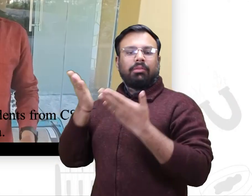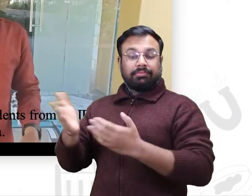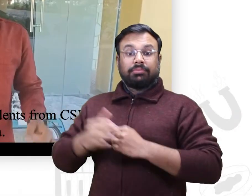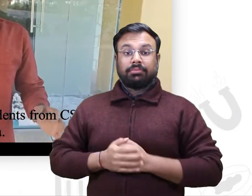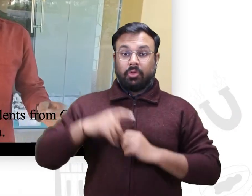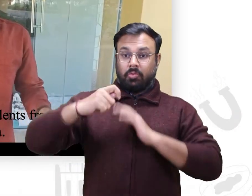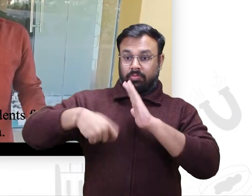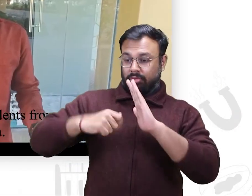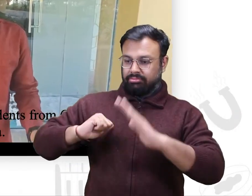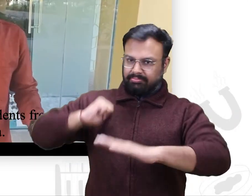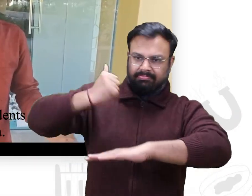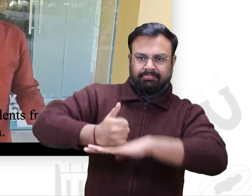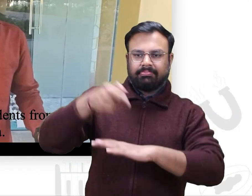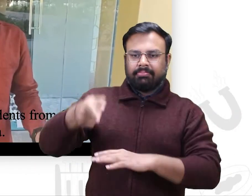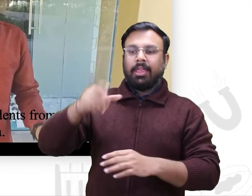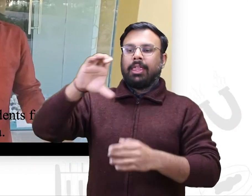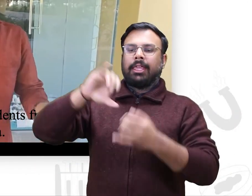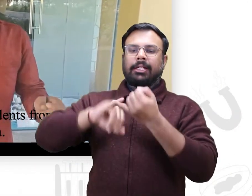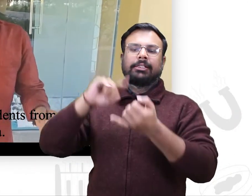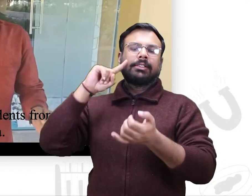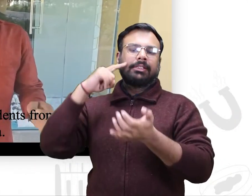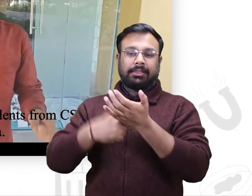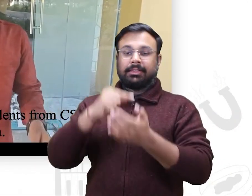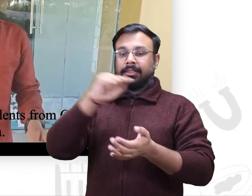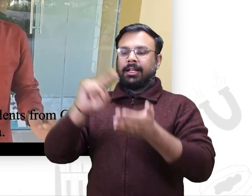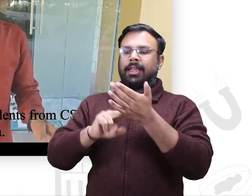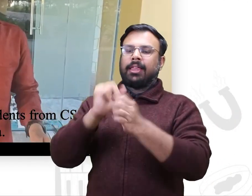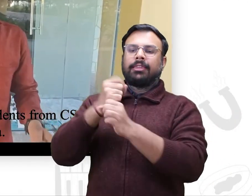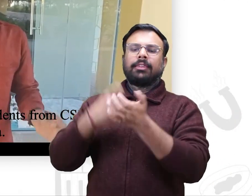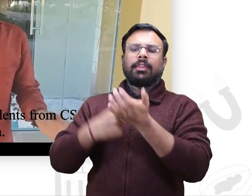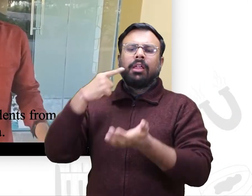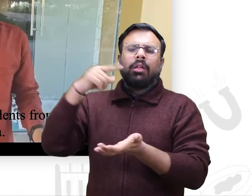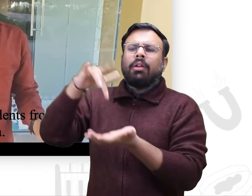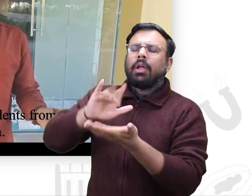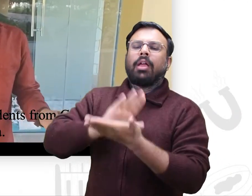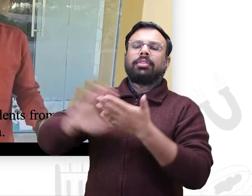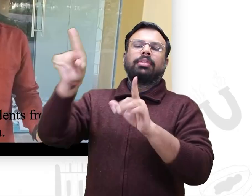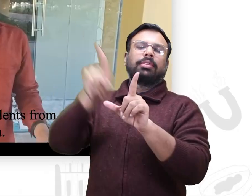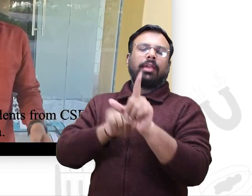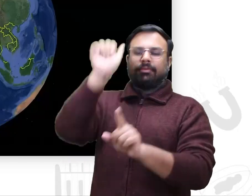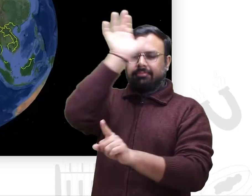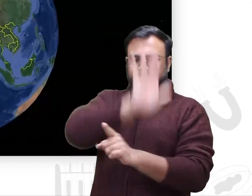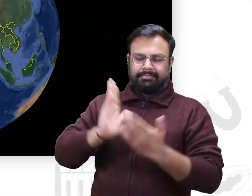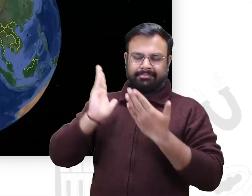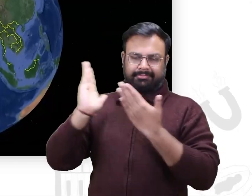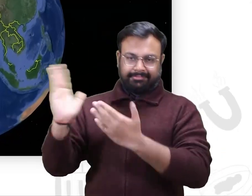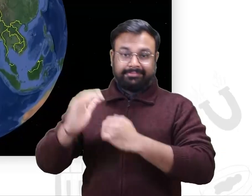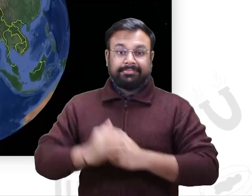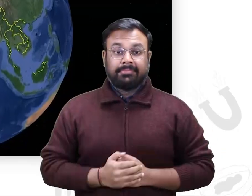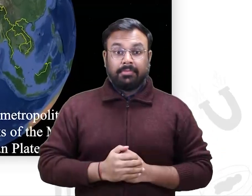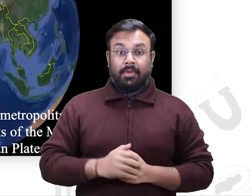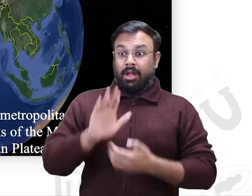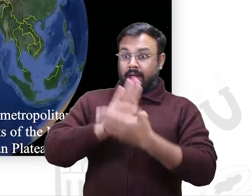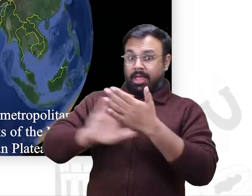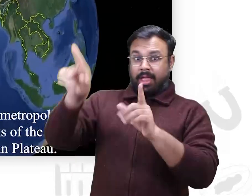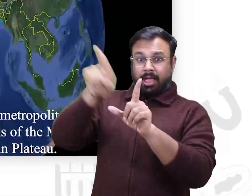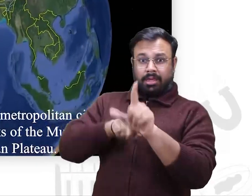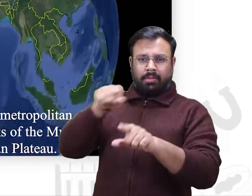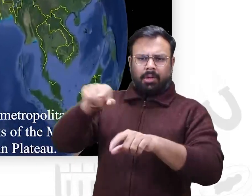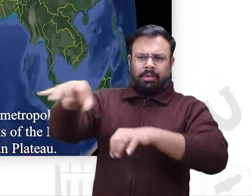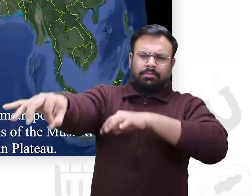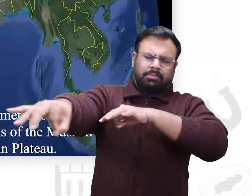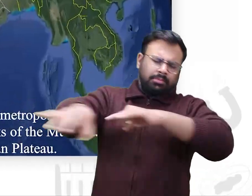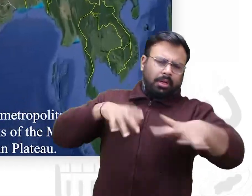mini project is undertaken by students from CSIR NGRI, Hyderabad, India. Hyderabad is one